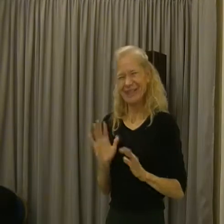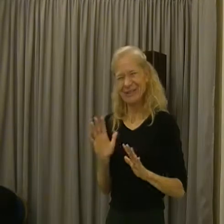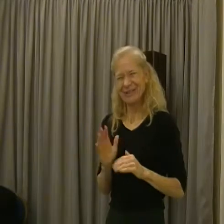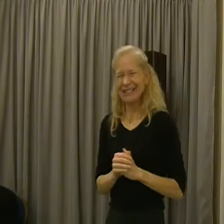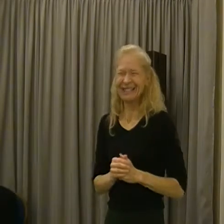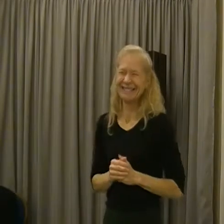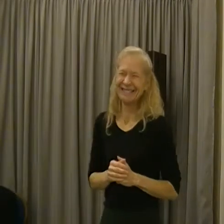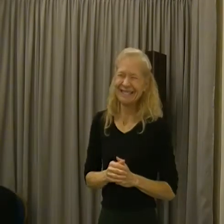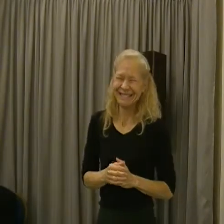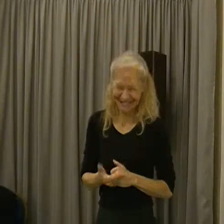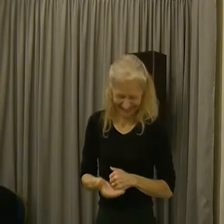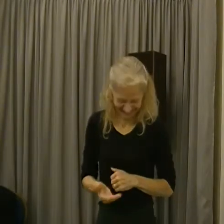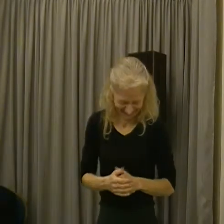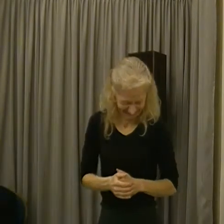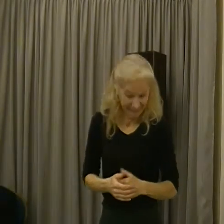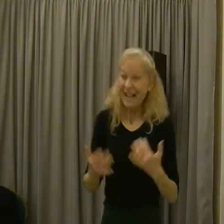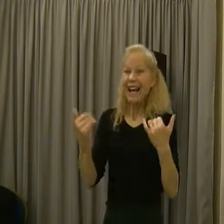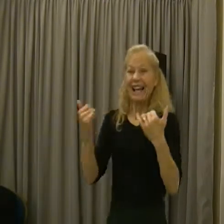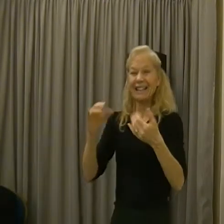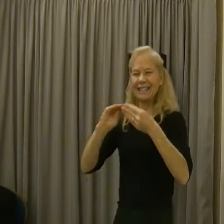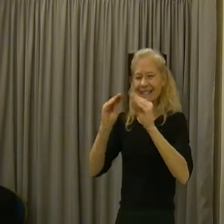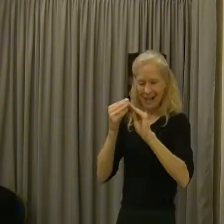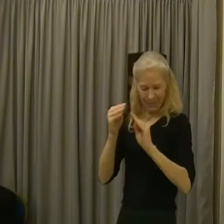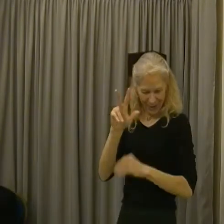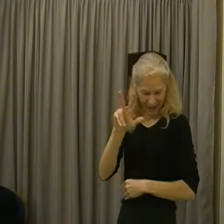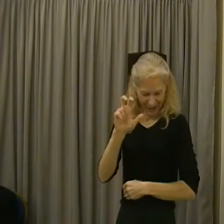All right, let's turn over to hymn number 371.